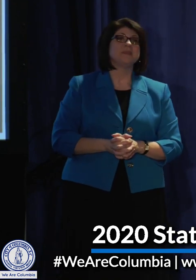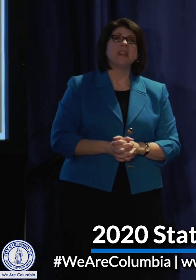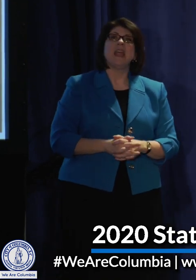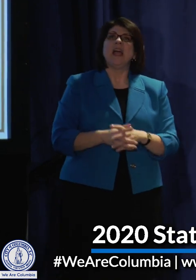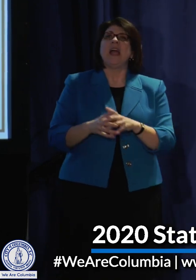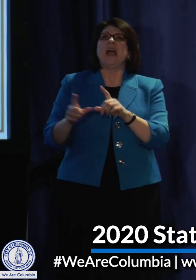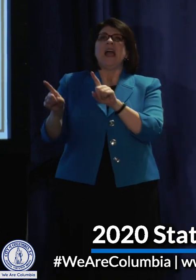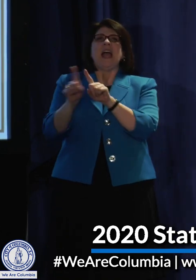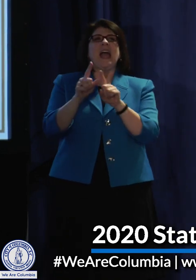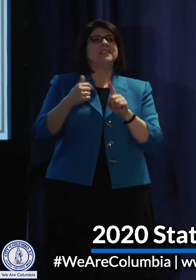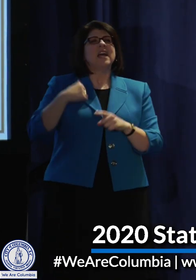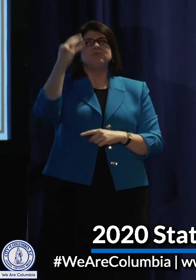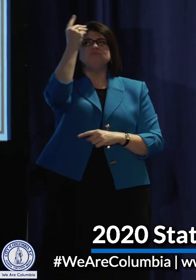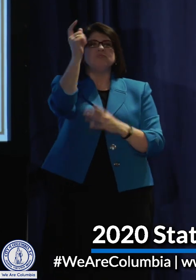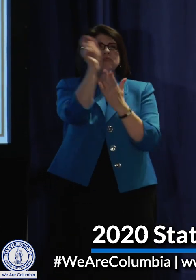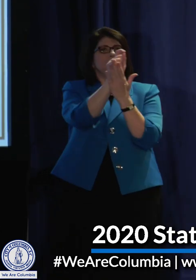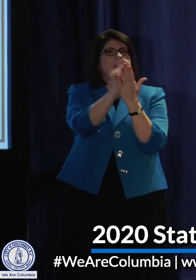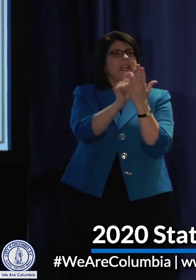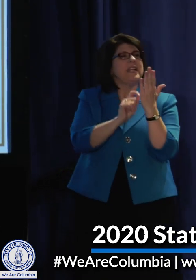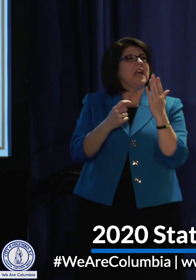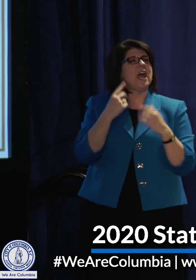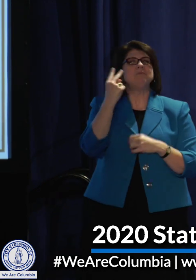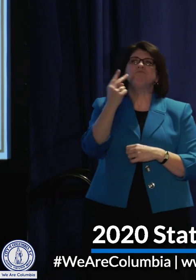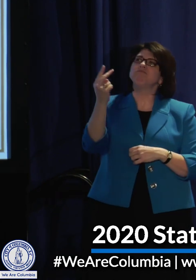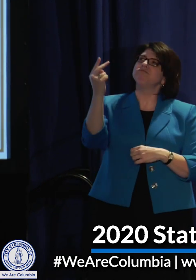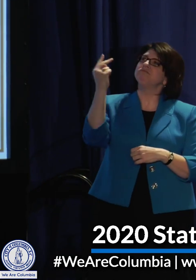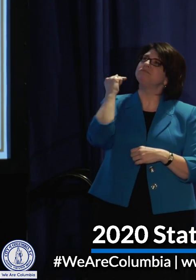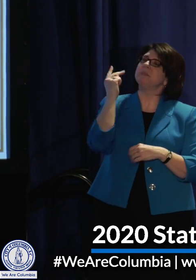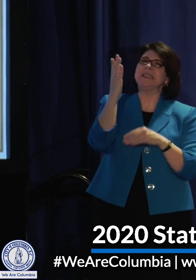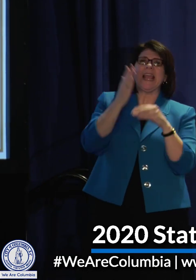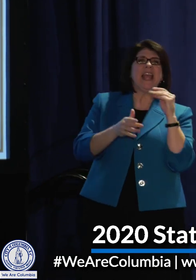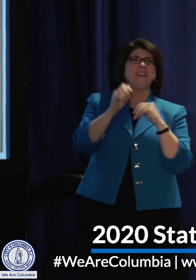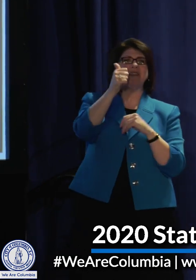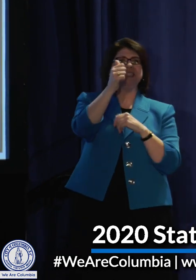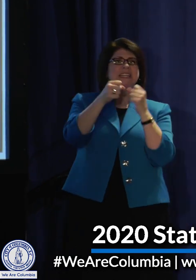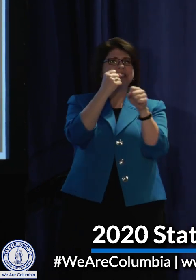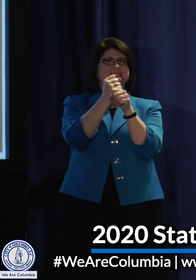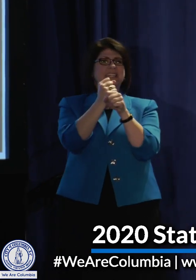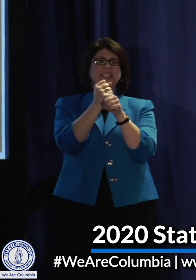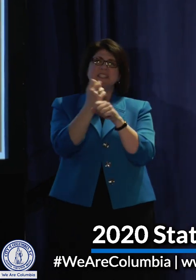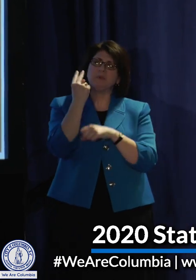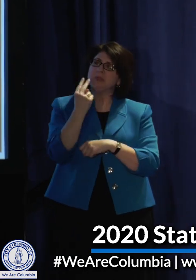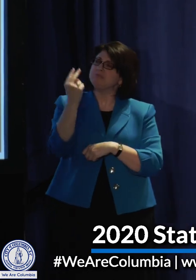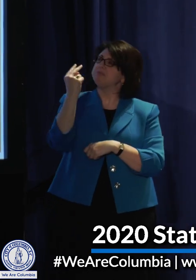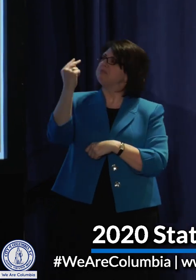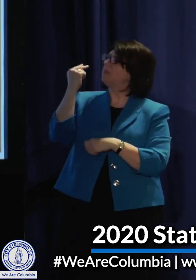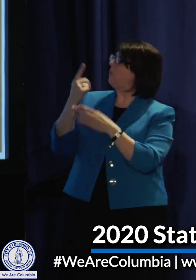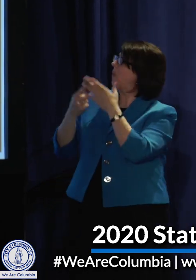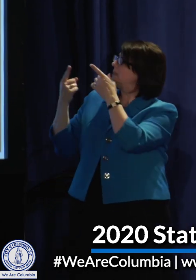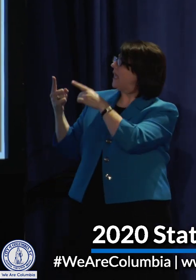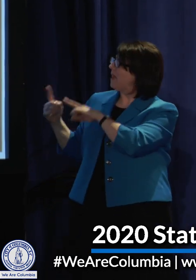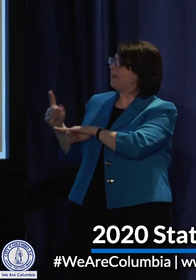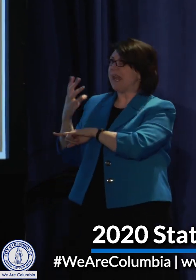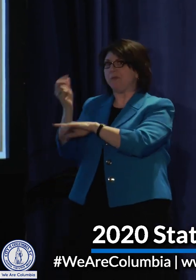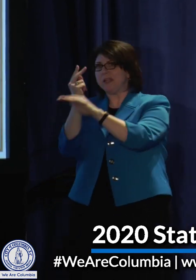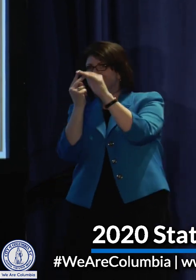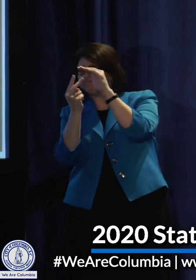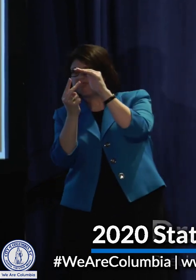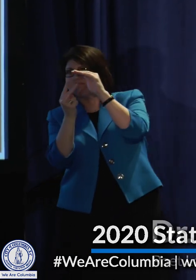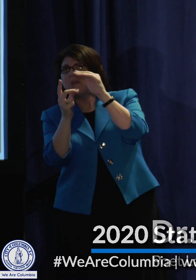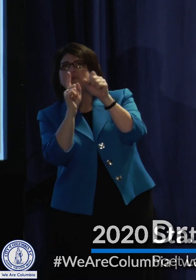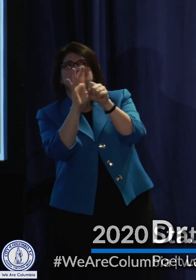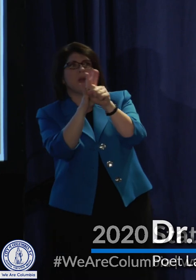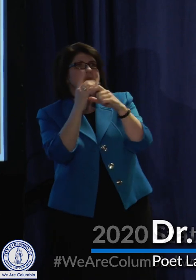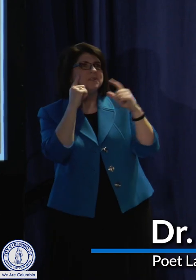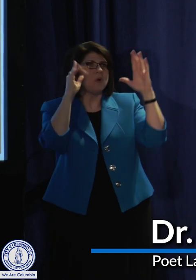As I was writing this, I was thinking about the end of a decade and how we look back at the record of what's happened and we look forward to the promise of what's to